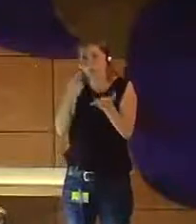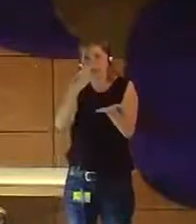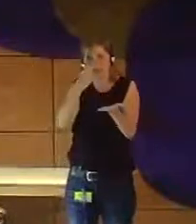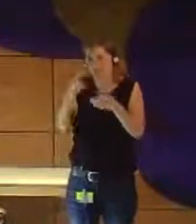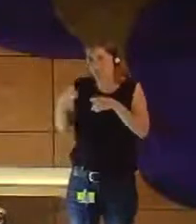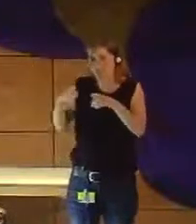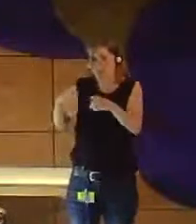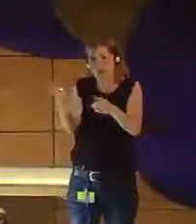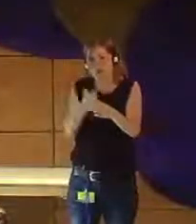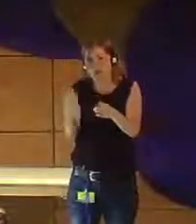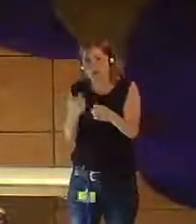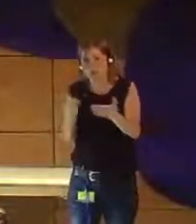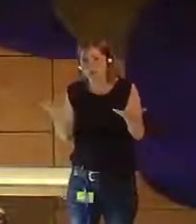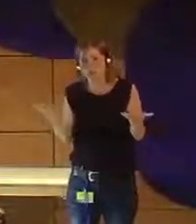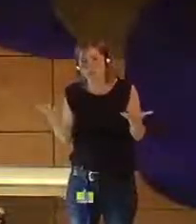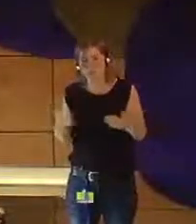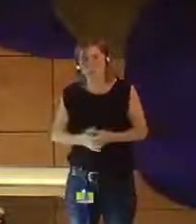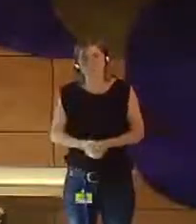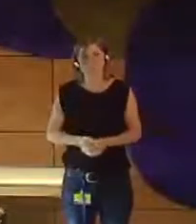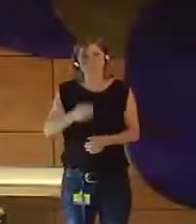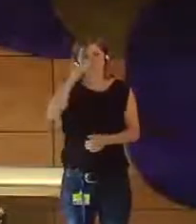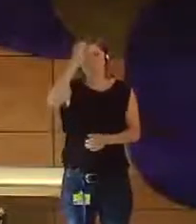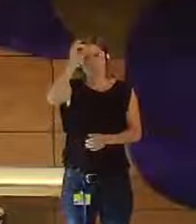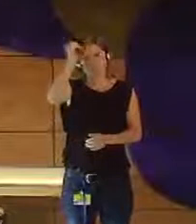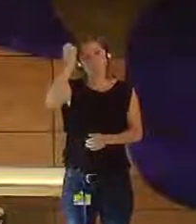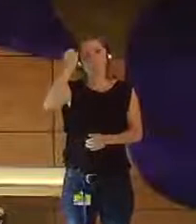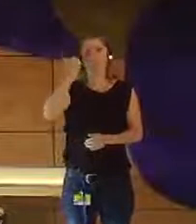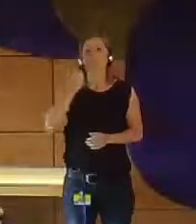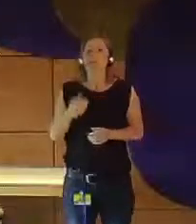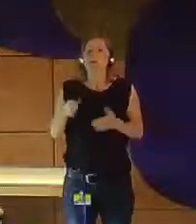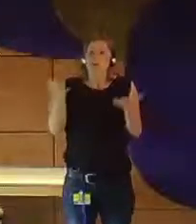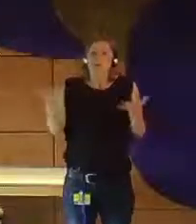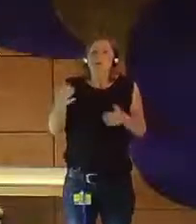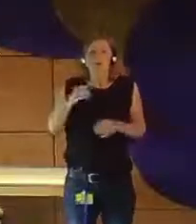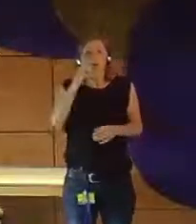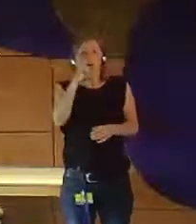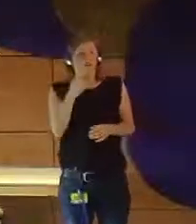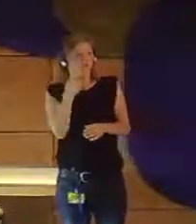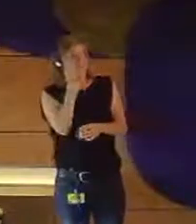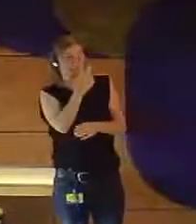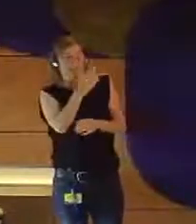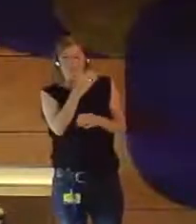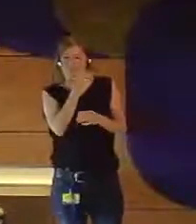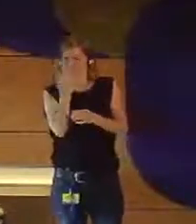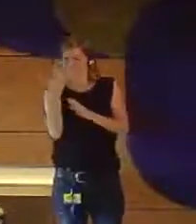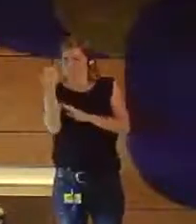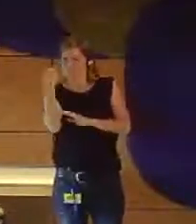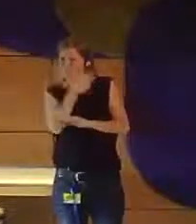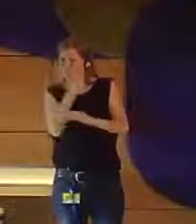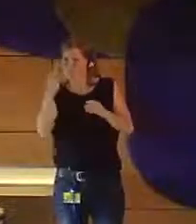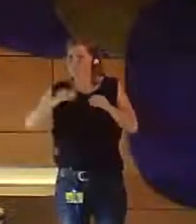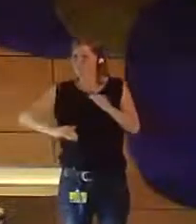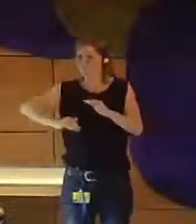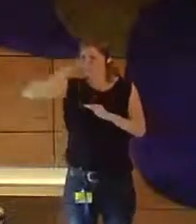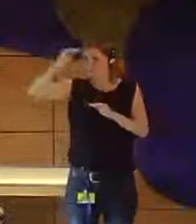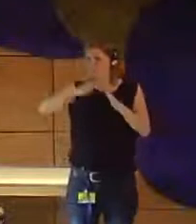beginnt? Yeah, if you look at that growth chart that I showed, you produce growth hormone throughout childhood. In fact,